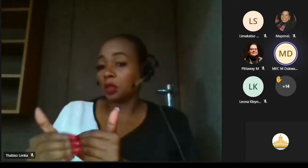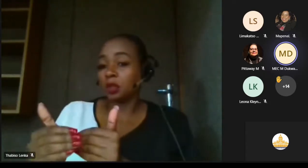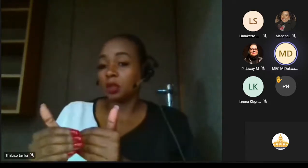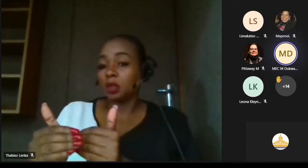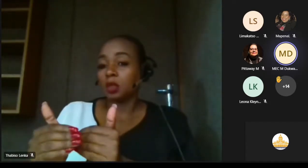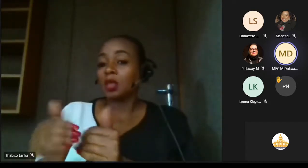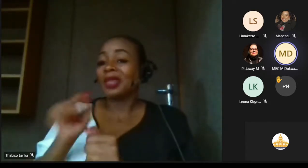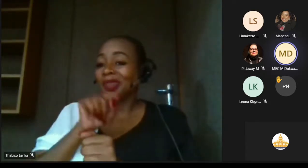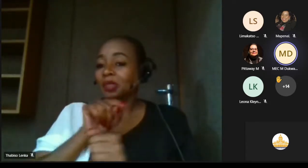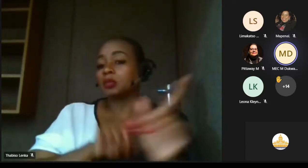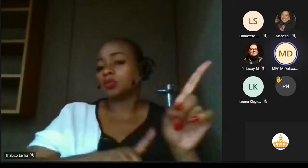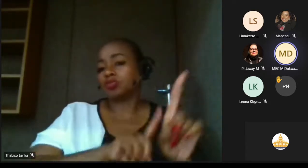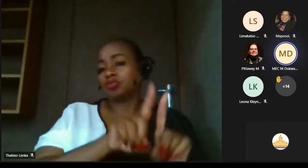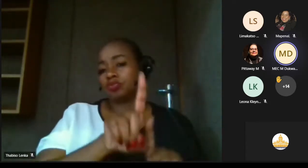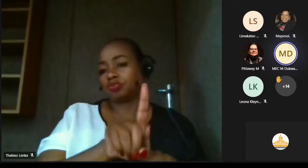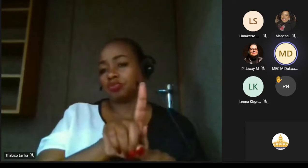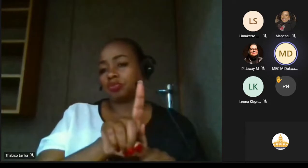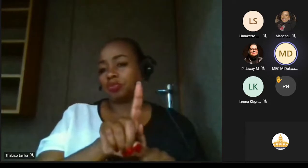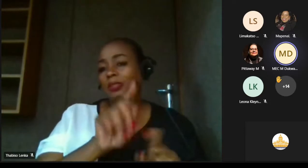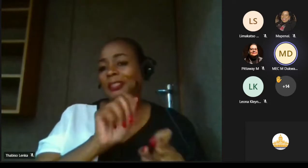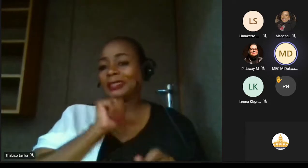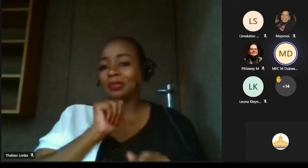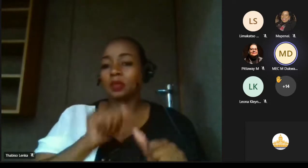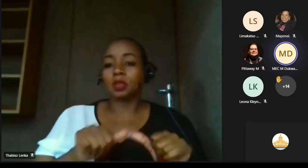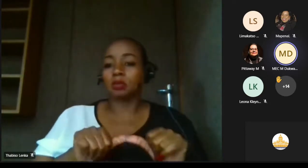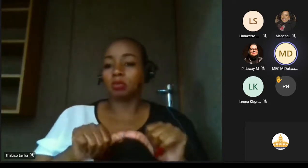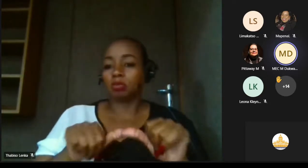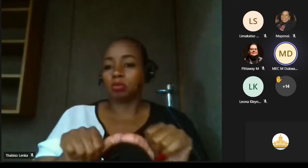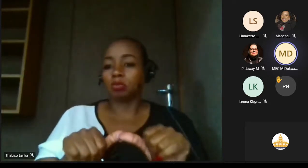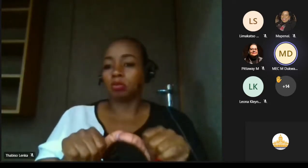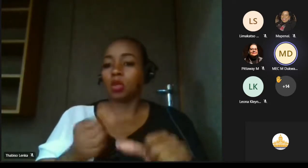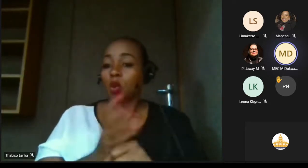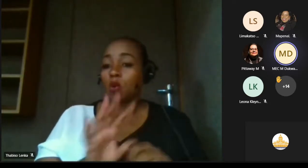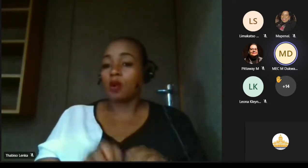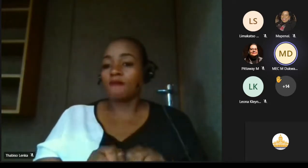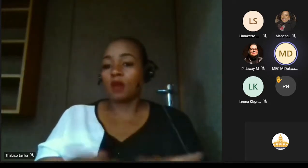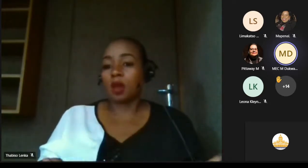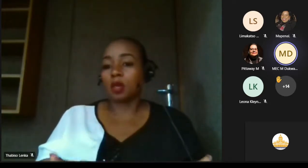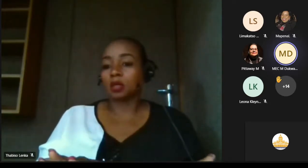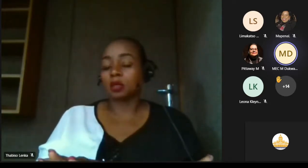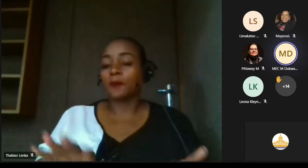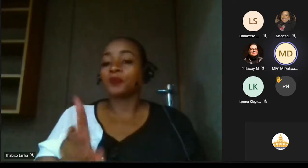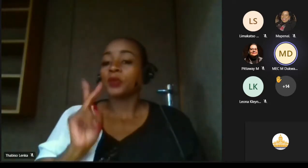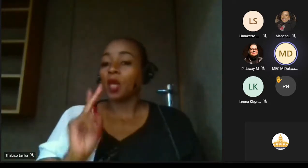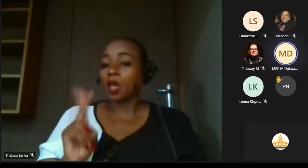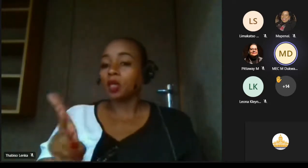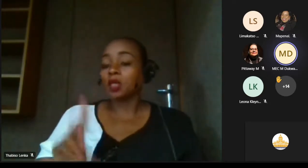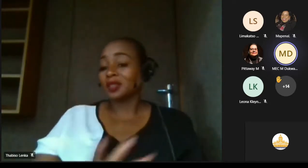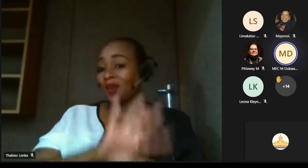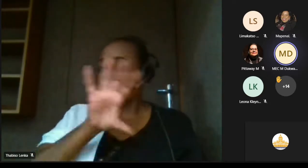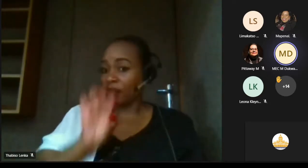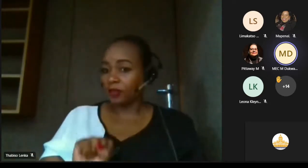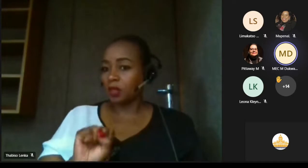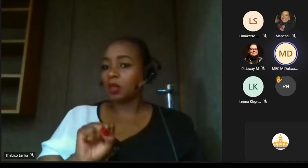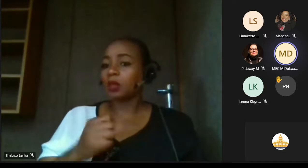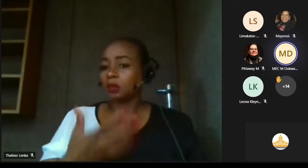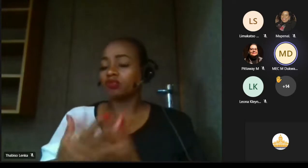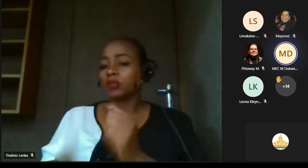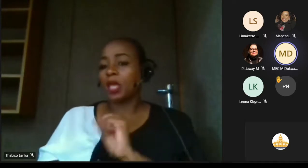despite COVID-19 environment. Our country was able once again to deliver free and fair